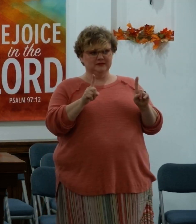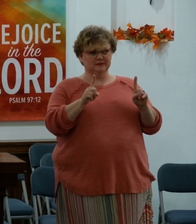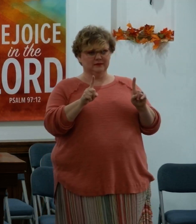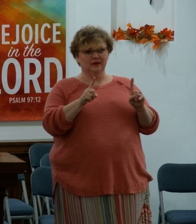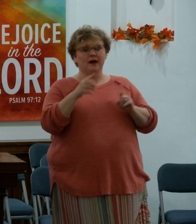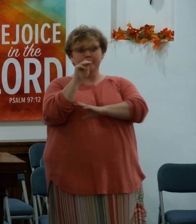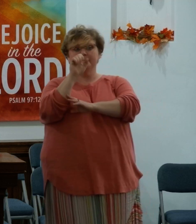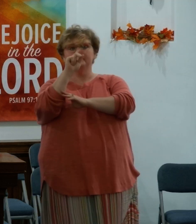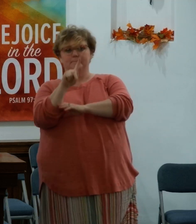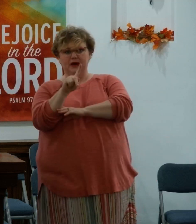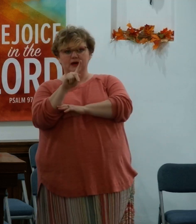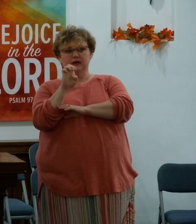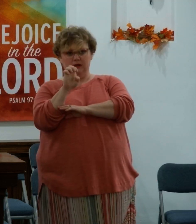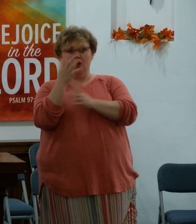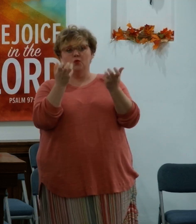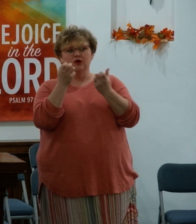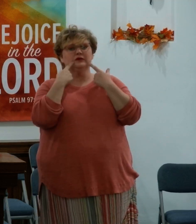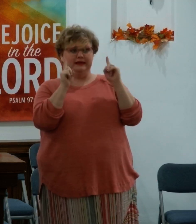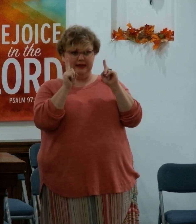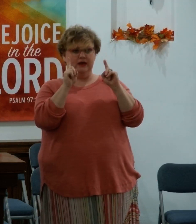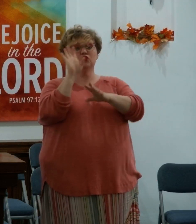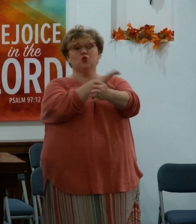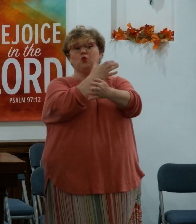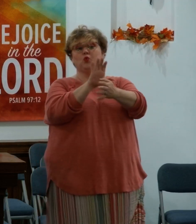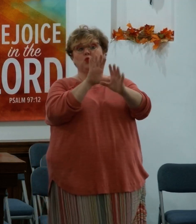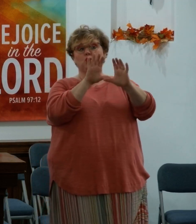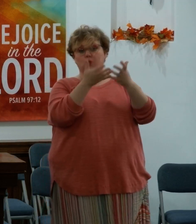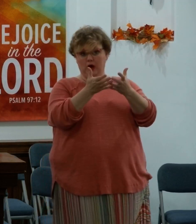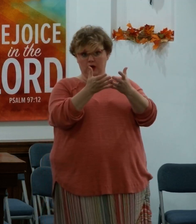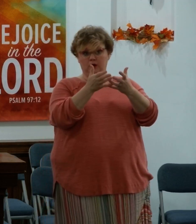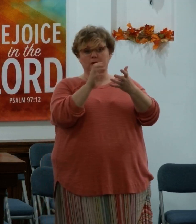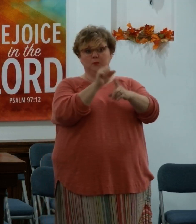choir practice today, so don't forget the choir practice.